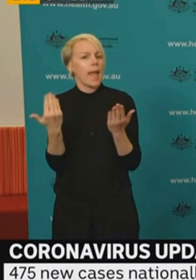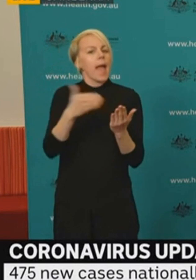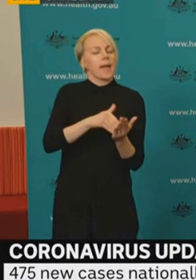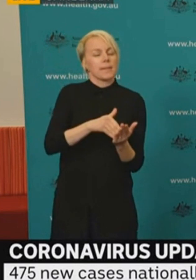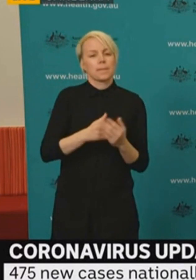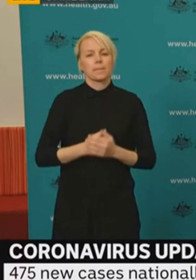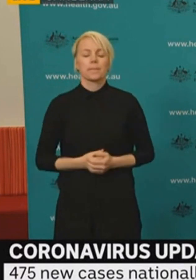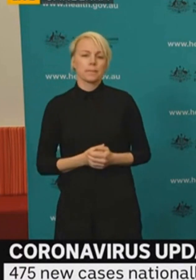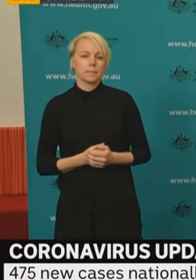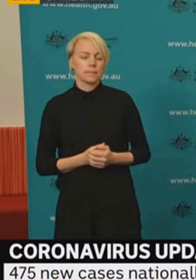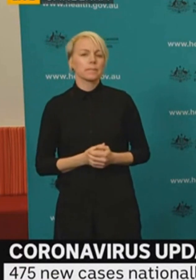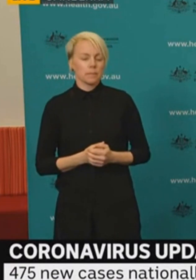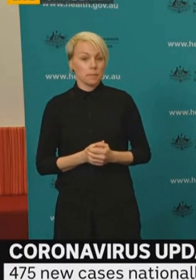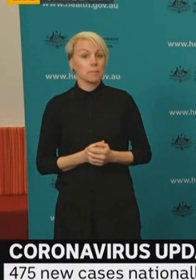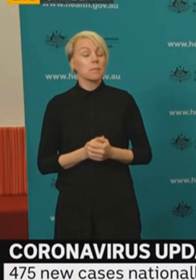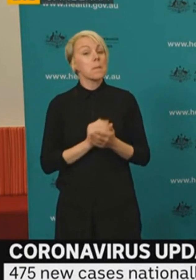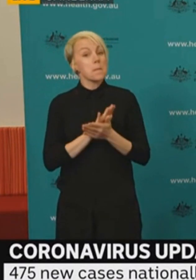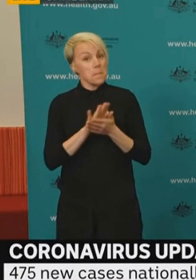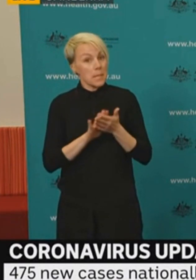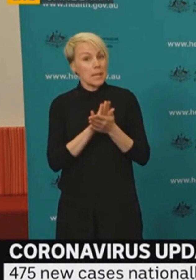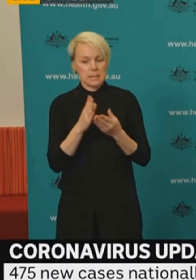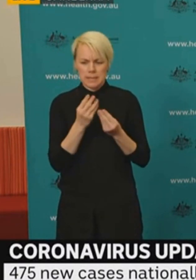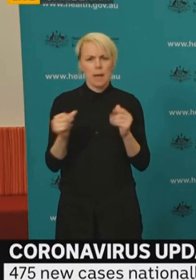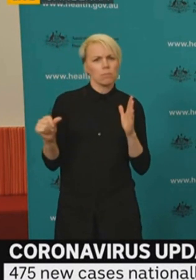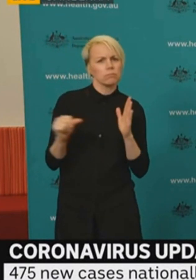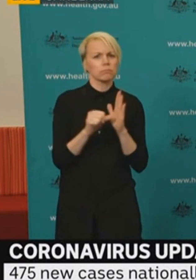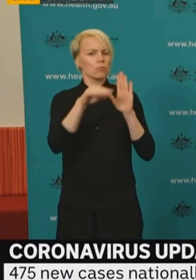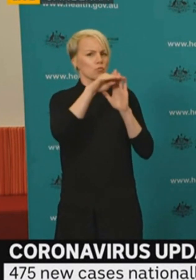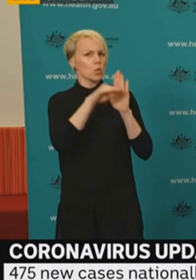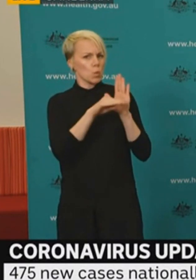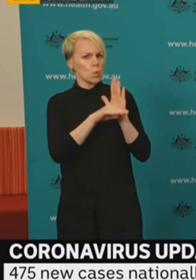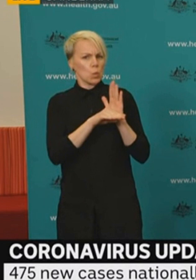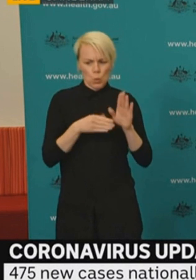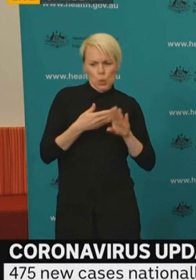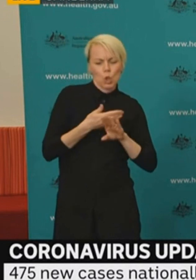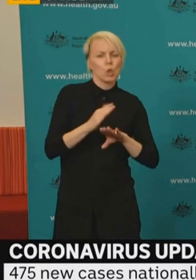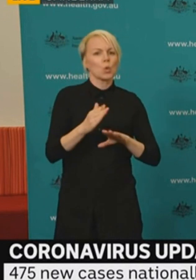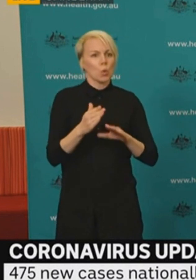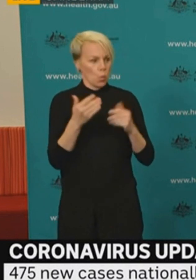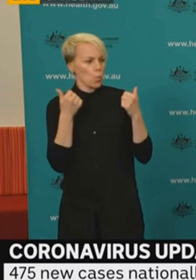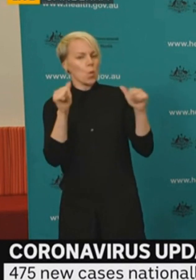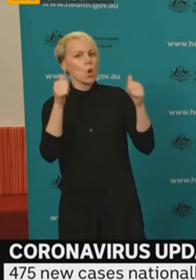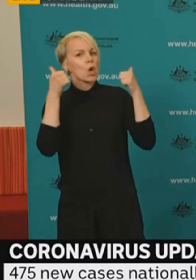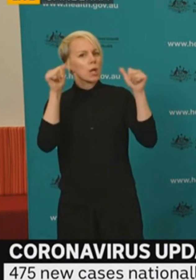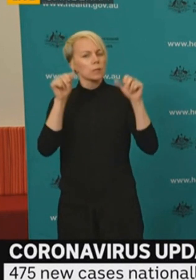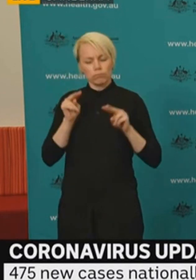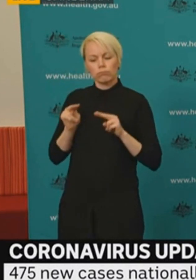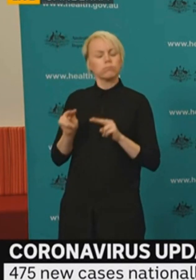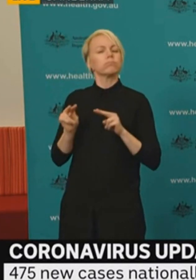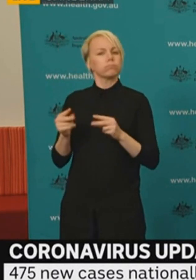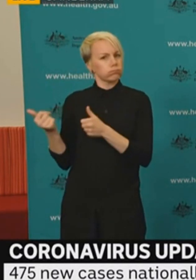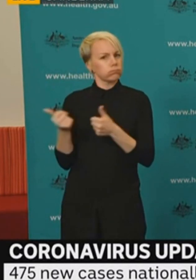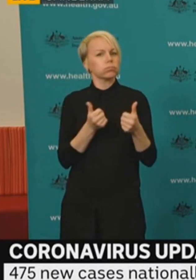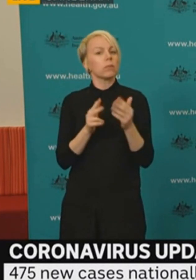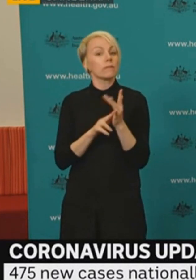This certainly reflects the effect of some of the initial restrictions that have been brought in. And we need to keep in mind, of course, that we